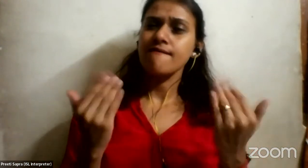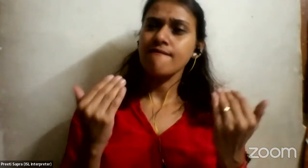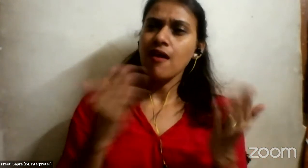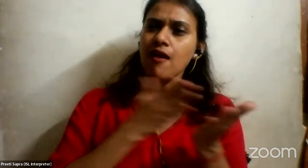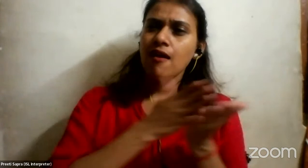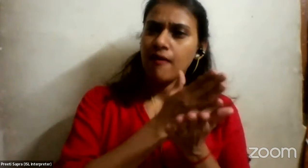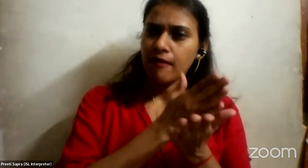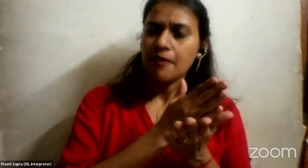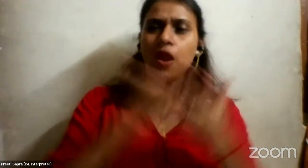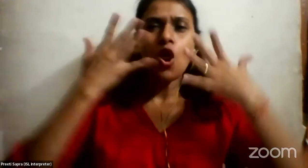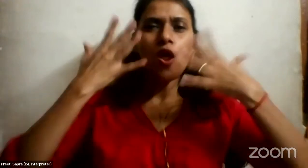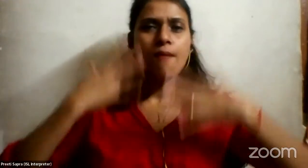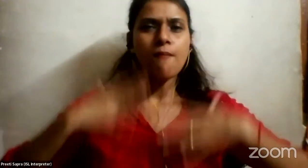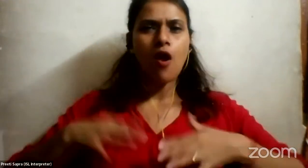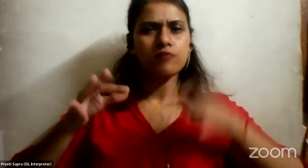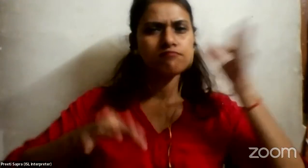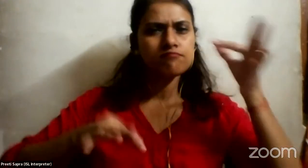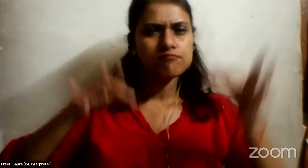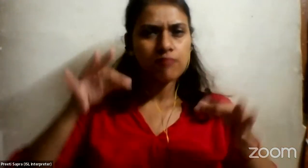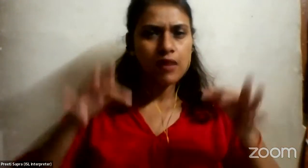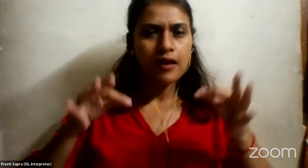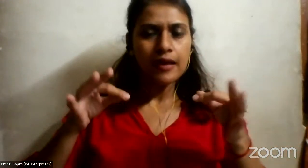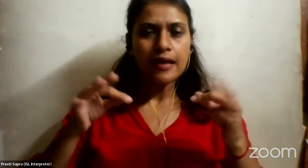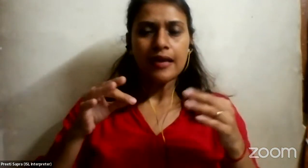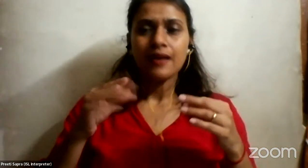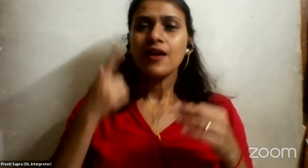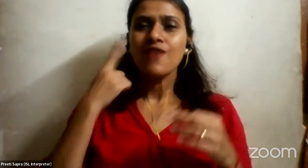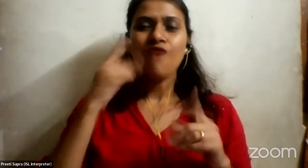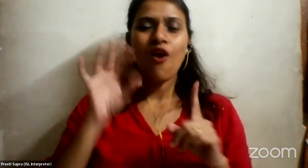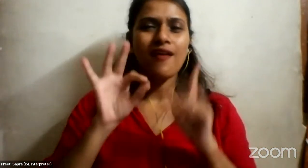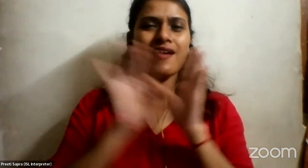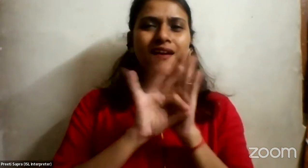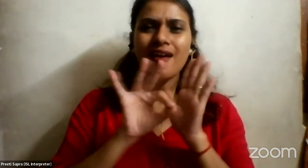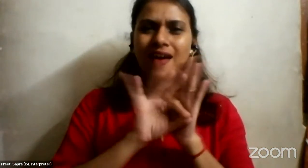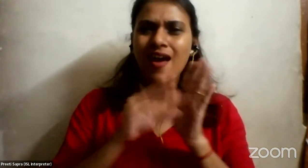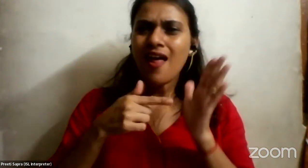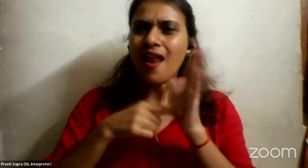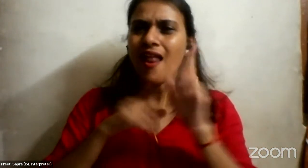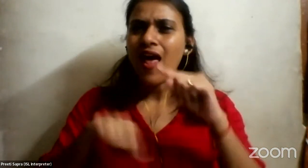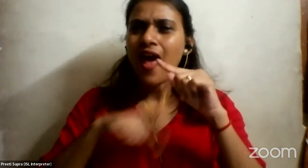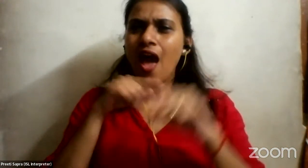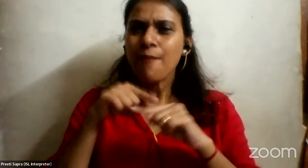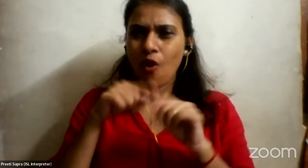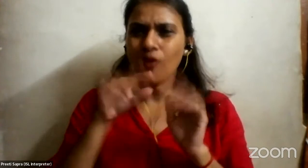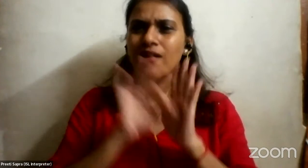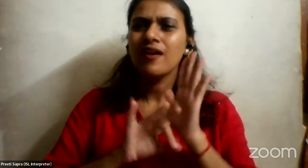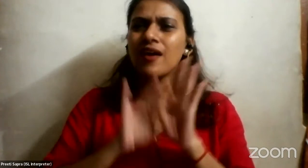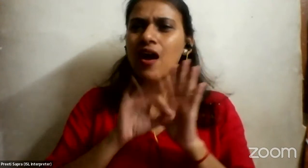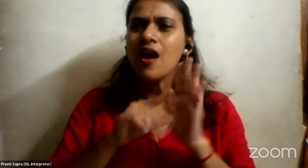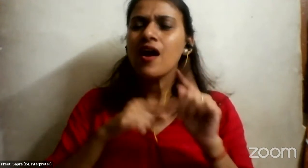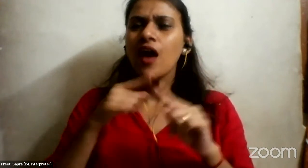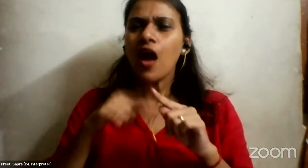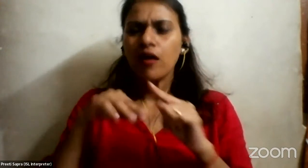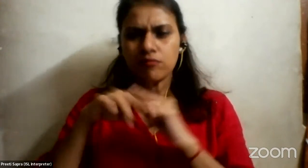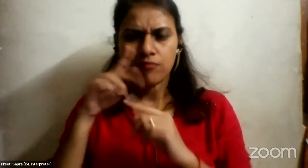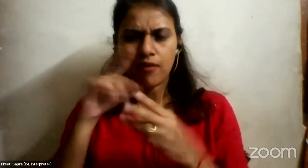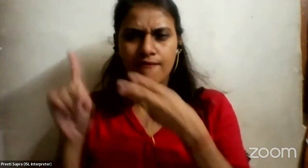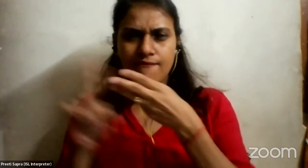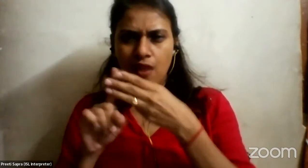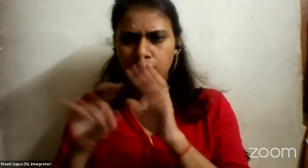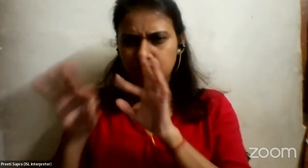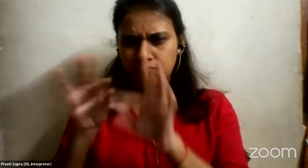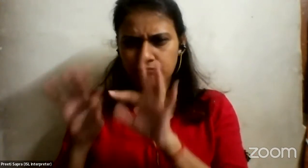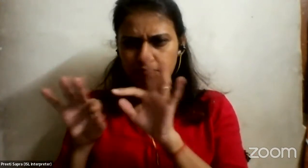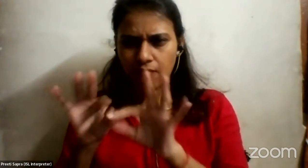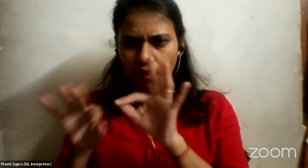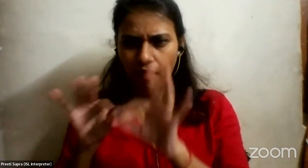image issues created through Instagram filters, or even debt traps created through some fintech offerings.